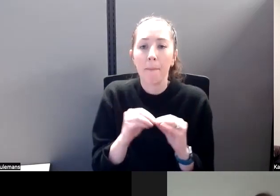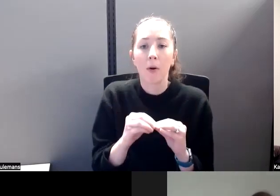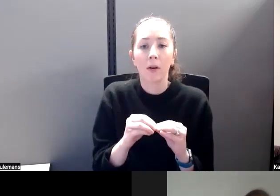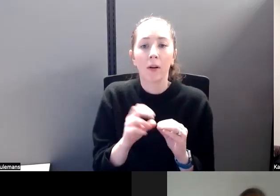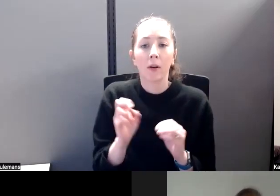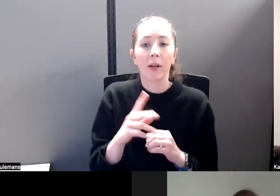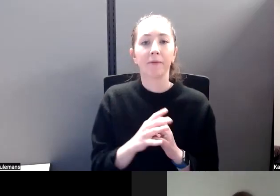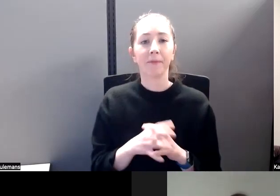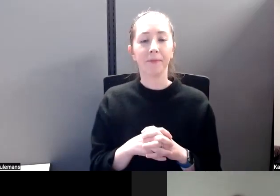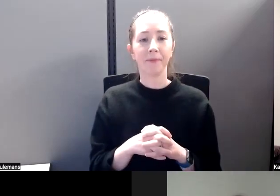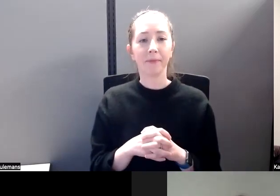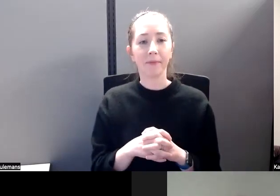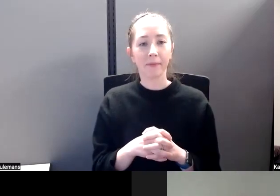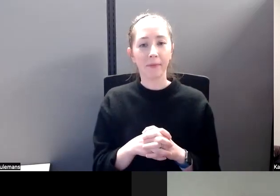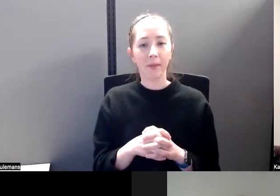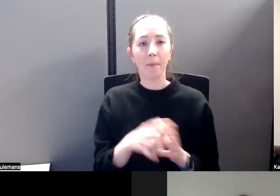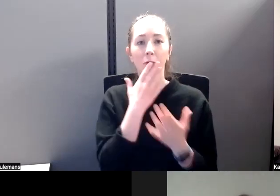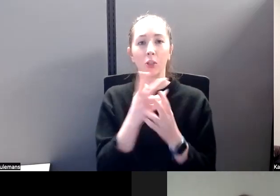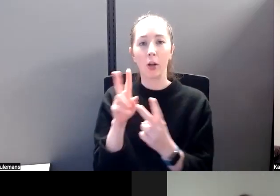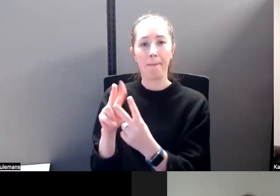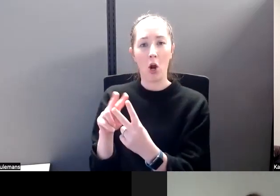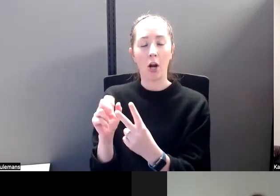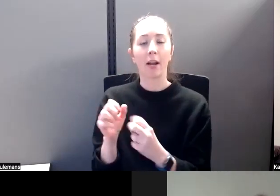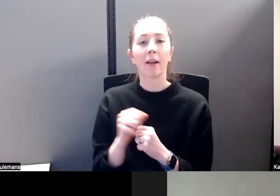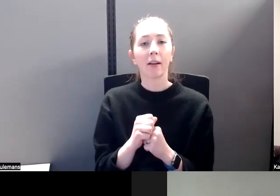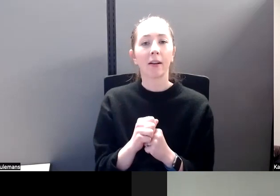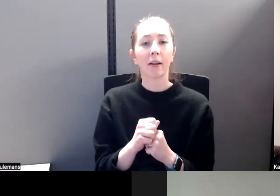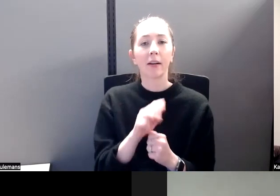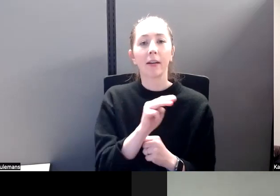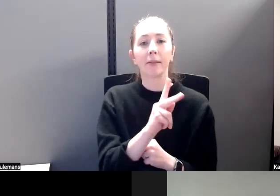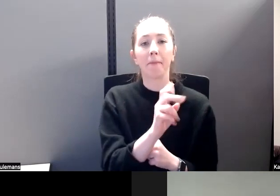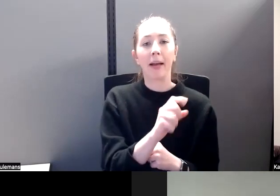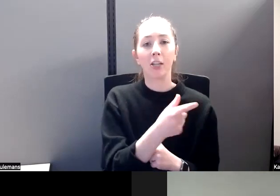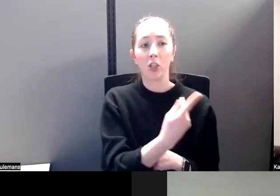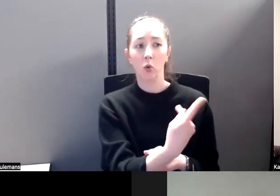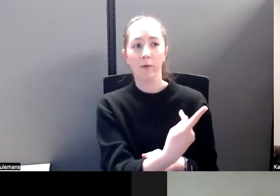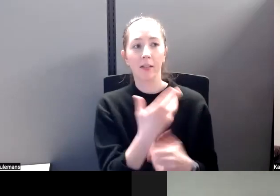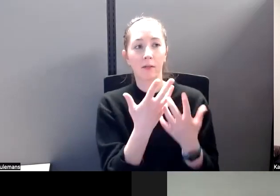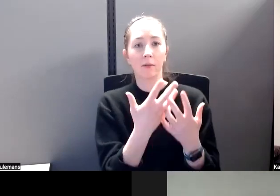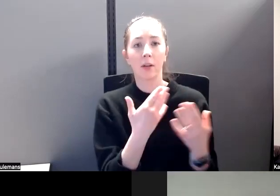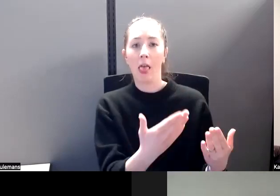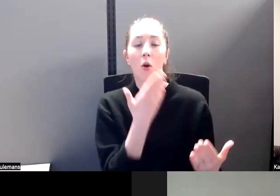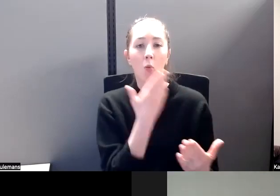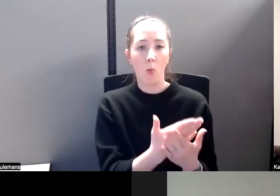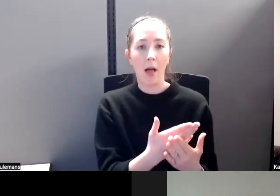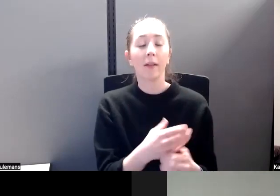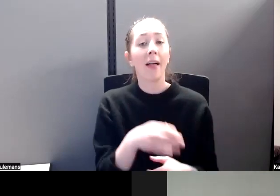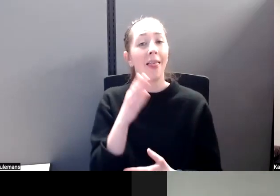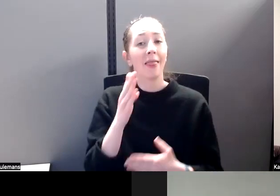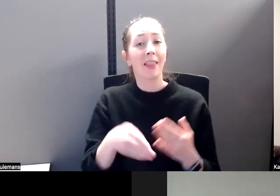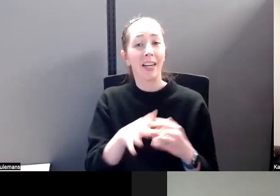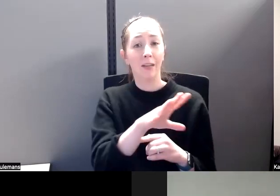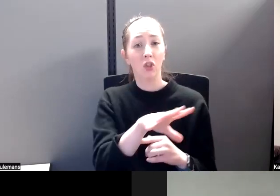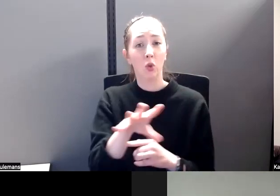tighter. But it was a good pairing because Mike G and I got along really, really well. And at the end of shooting, you